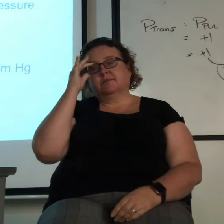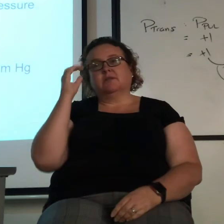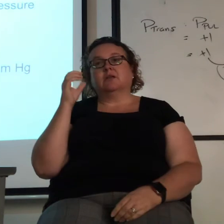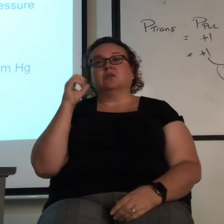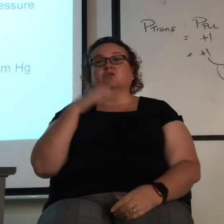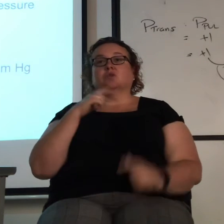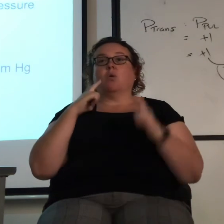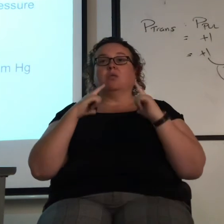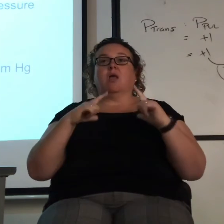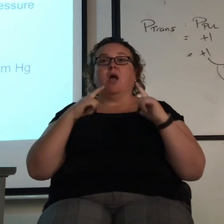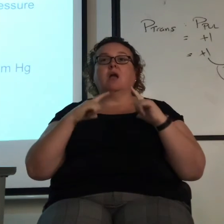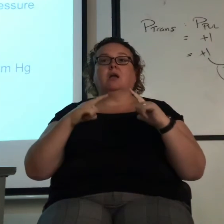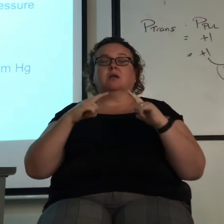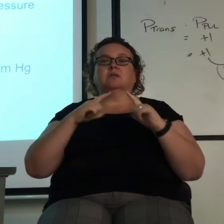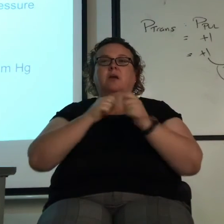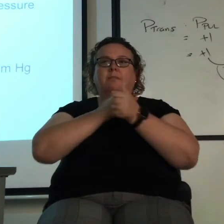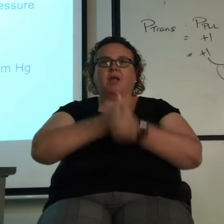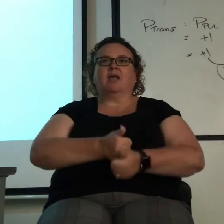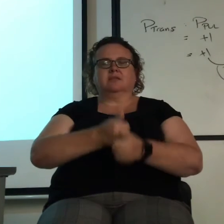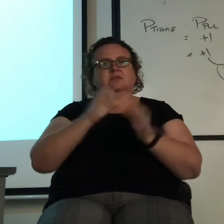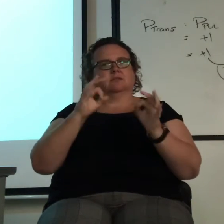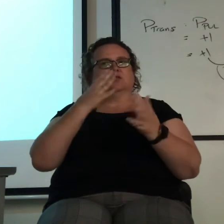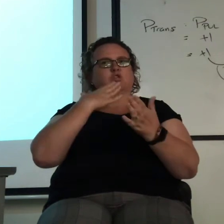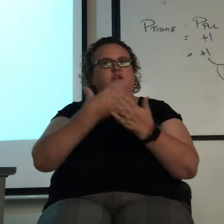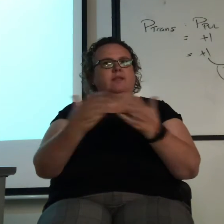So lung compliance is a good thing.